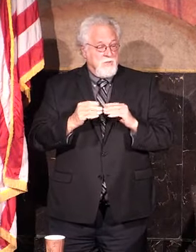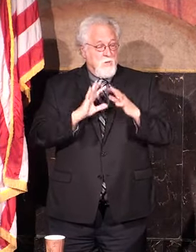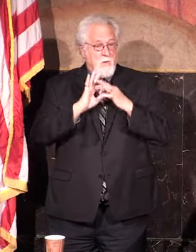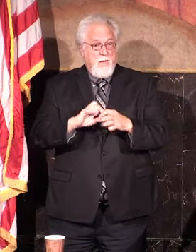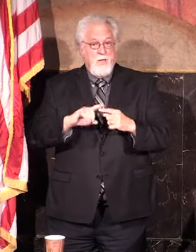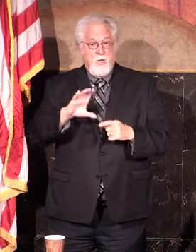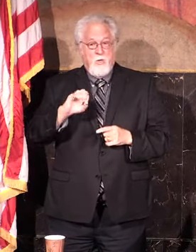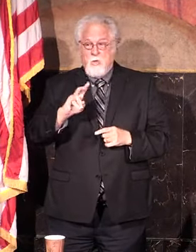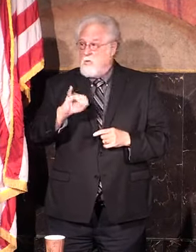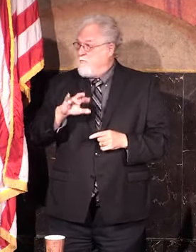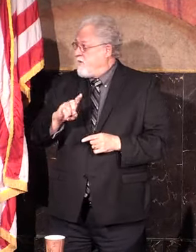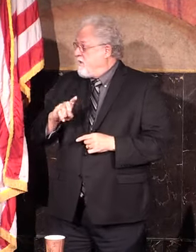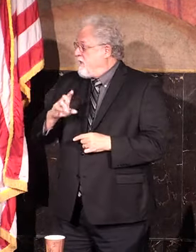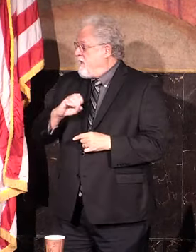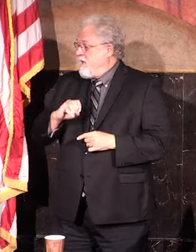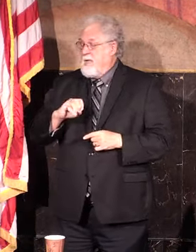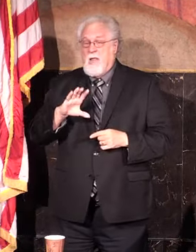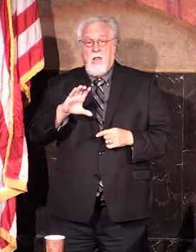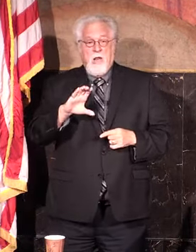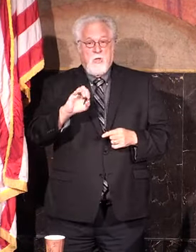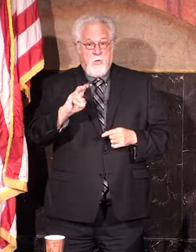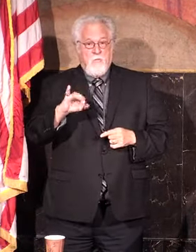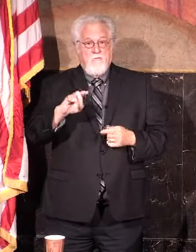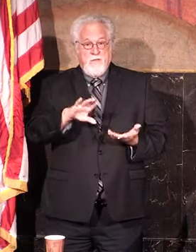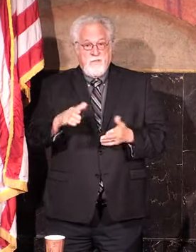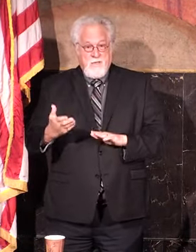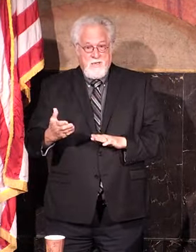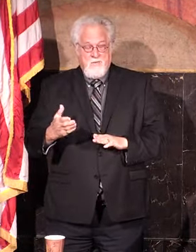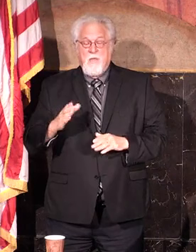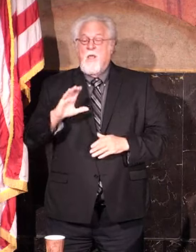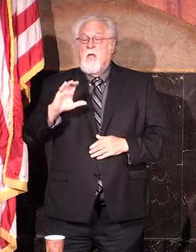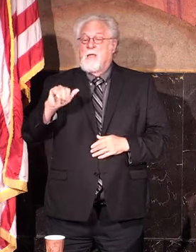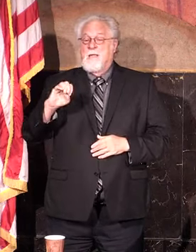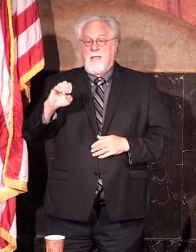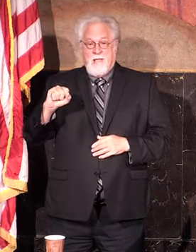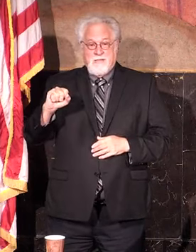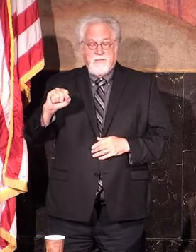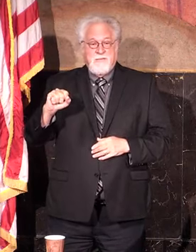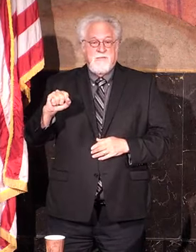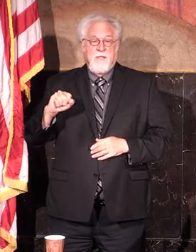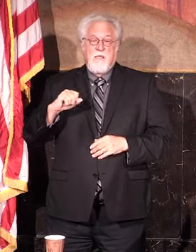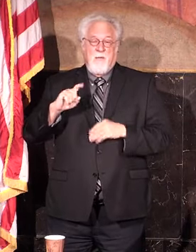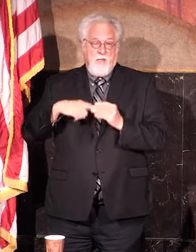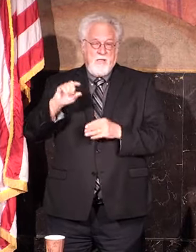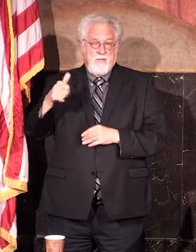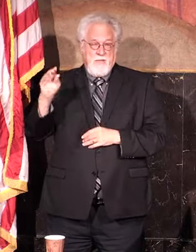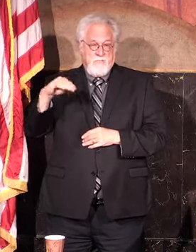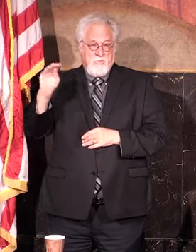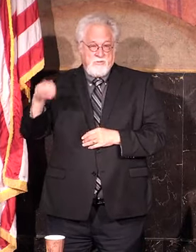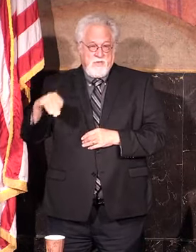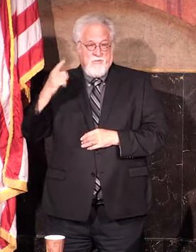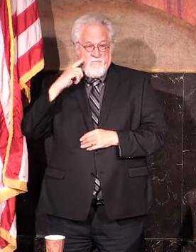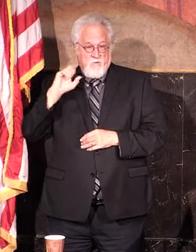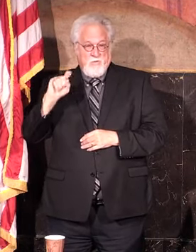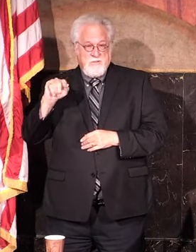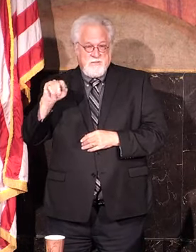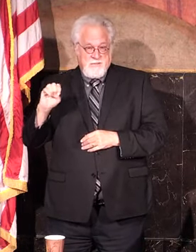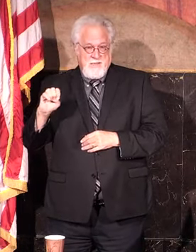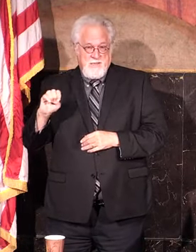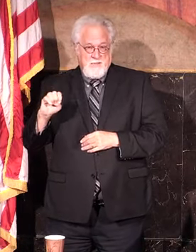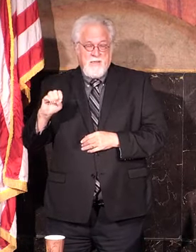COVID cases and COVID deaths on the North Shore, our cases and deaths represent about 10% of those for the state's cases